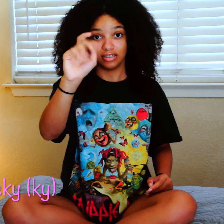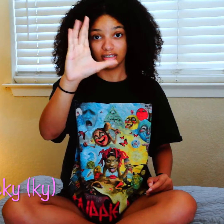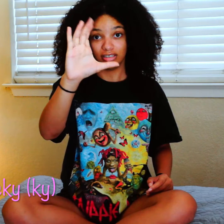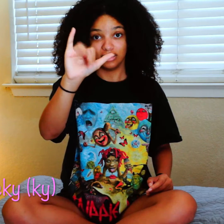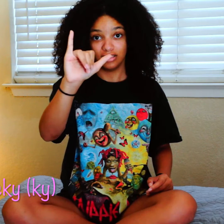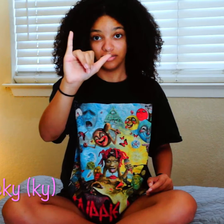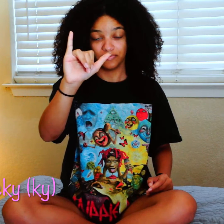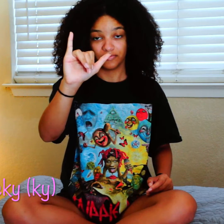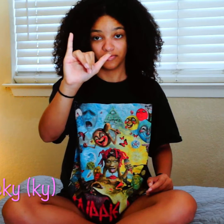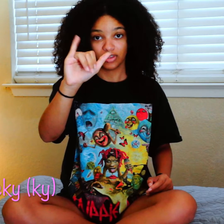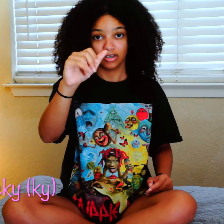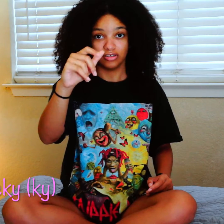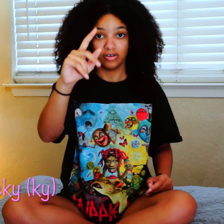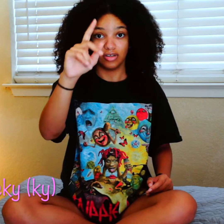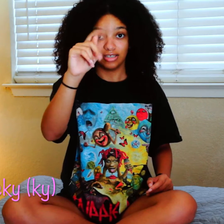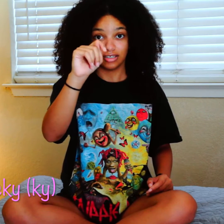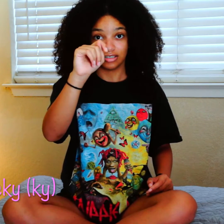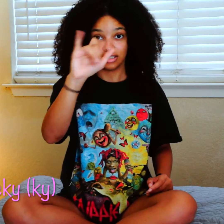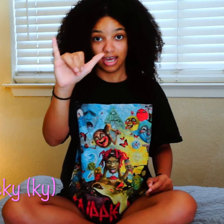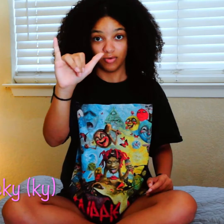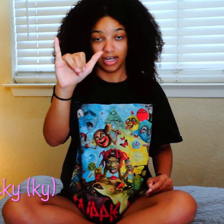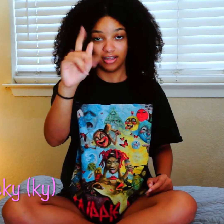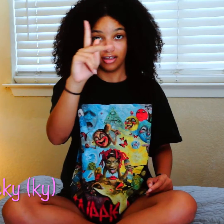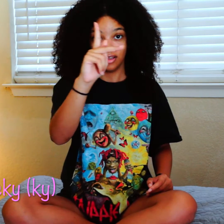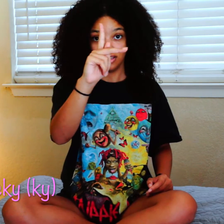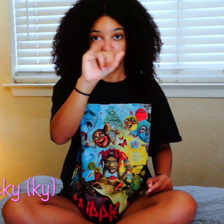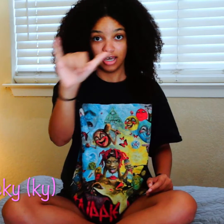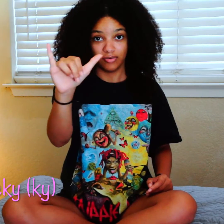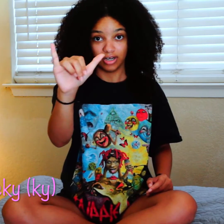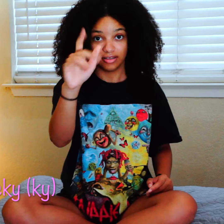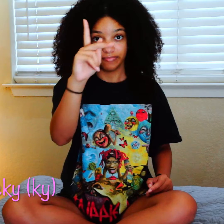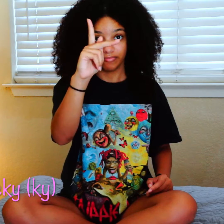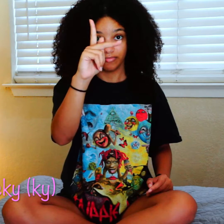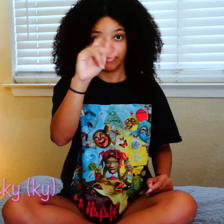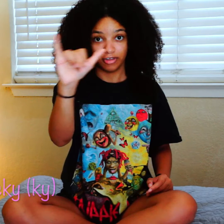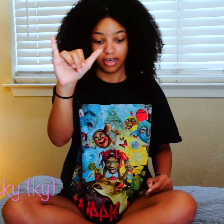Kentucky. So that's it's KY. KY. KY.